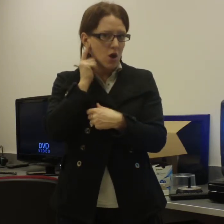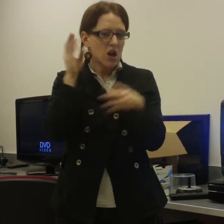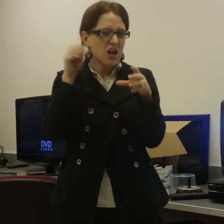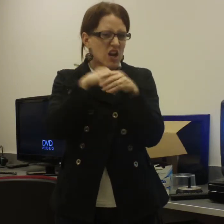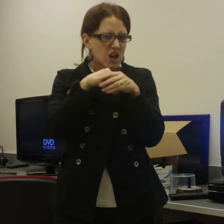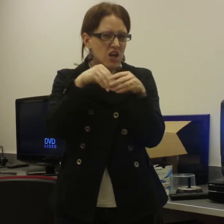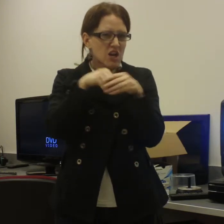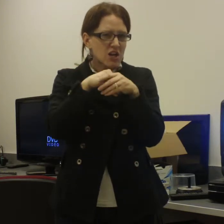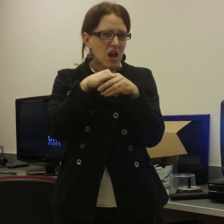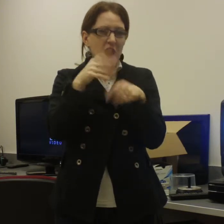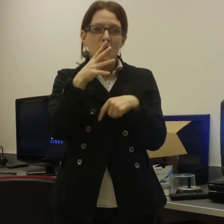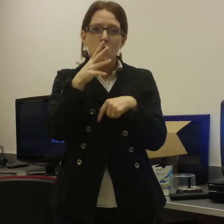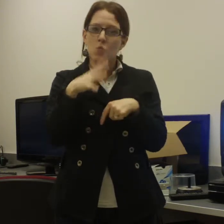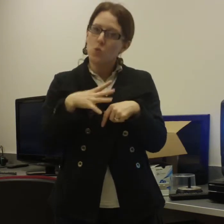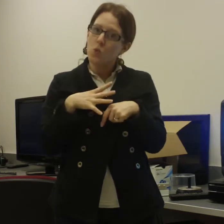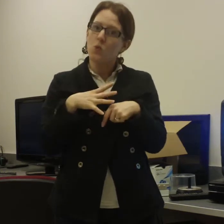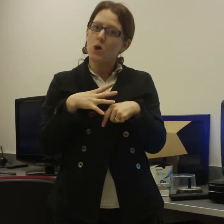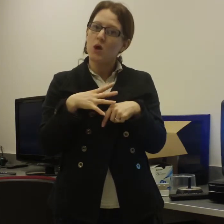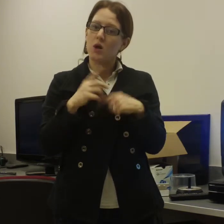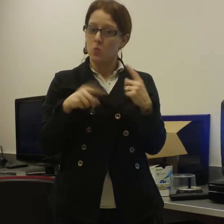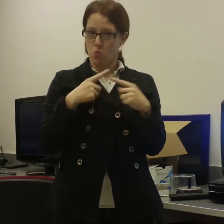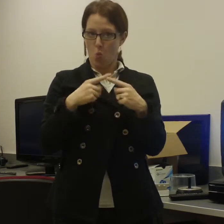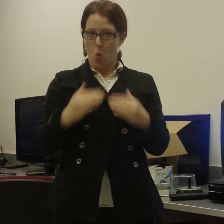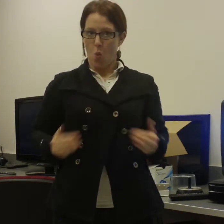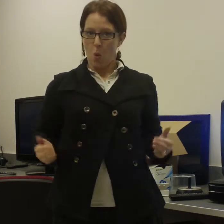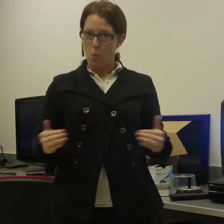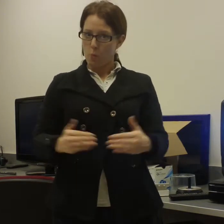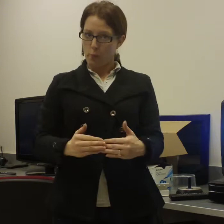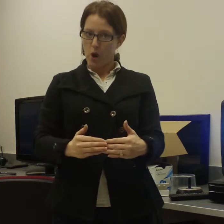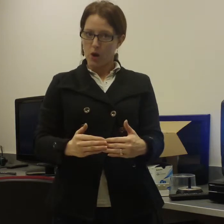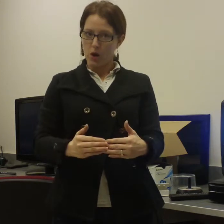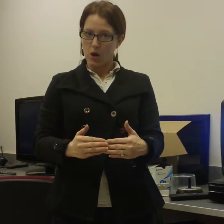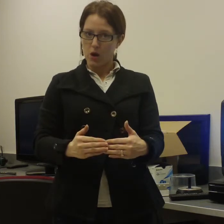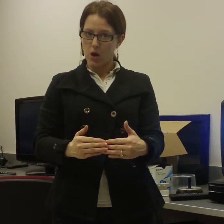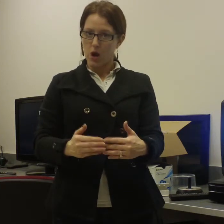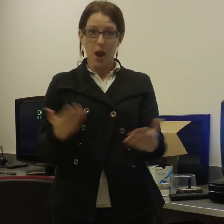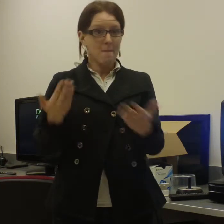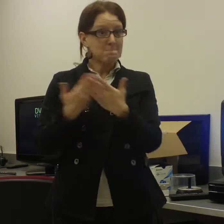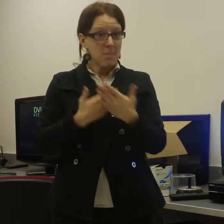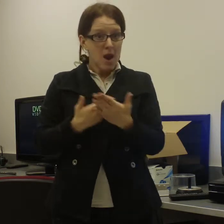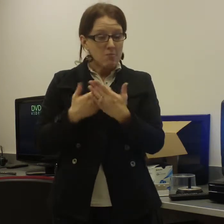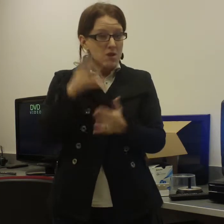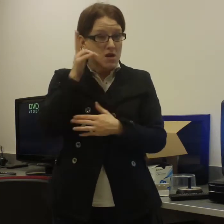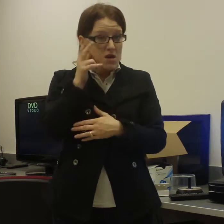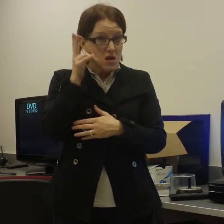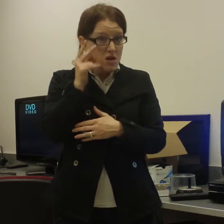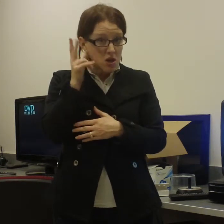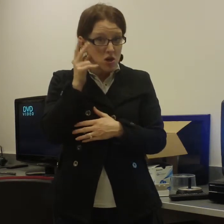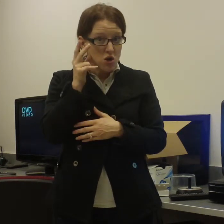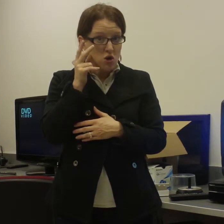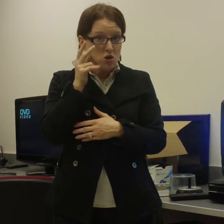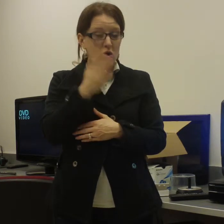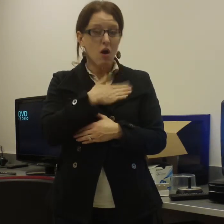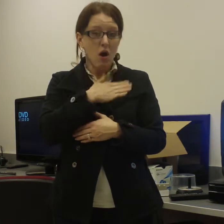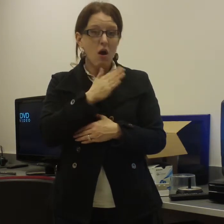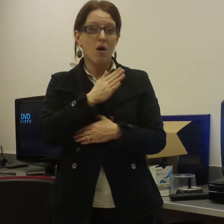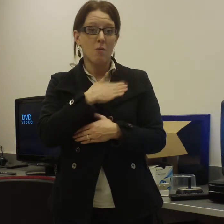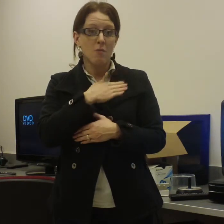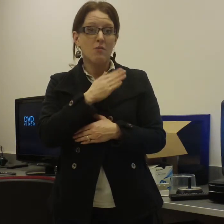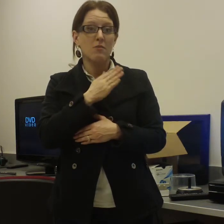a woman when she's pregnant. In other words, this is what the baby would be hearing. Because the baby's going to hear the noise of its environment.